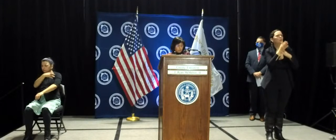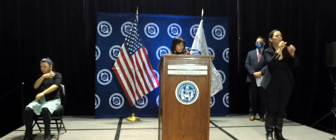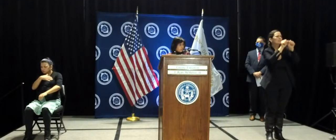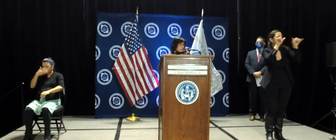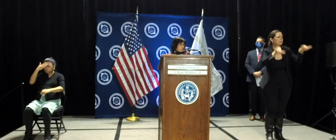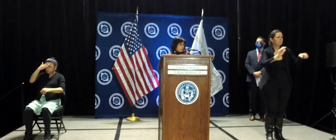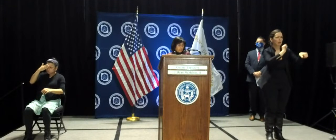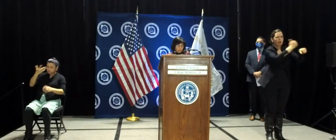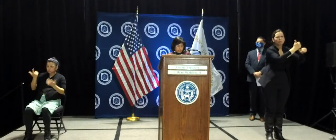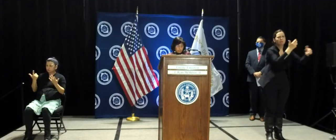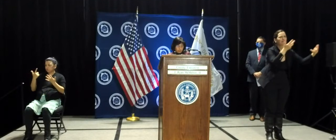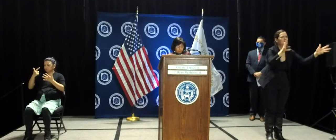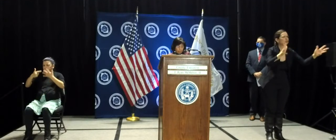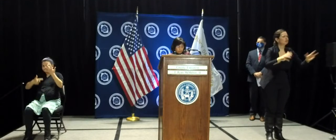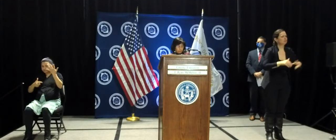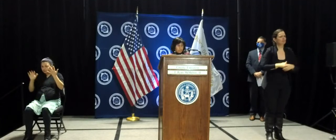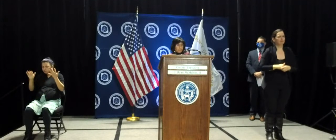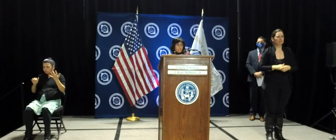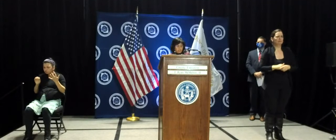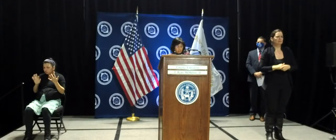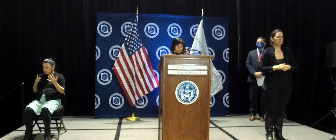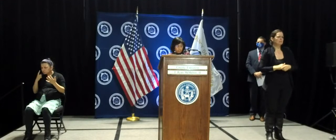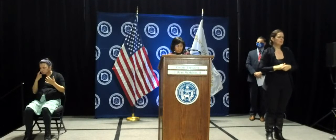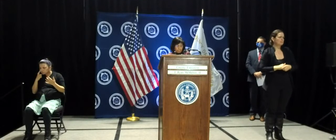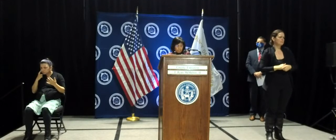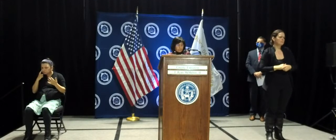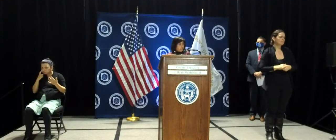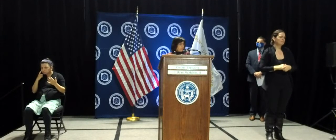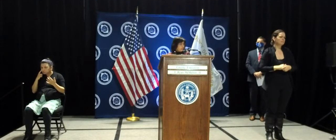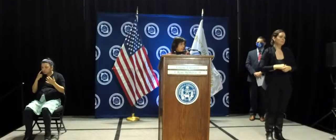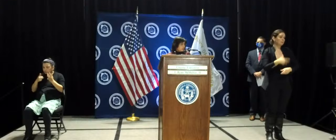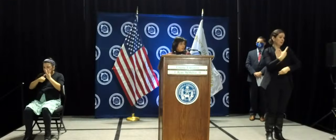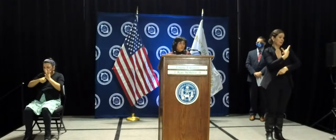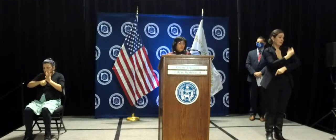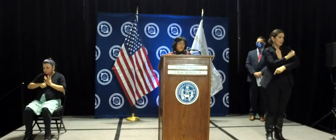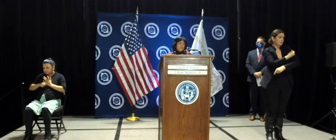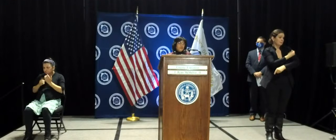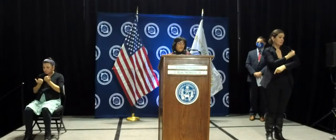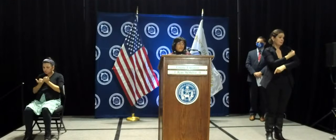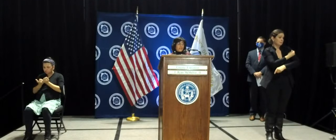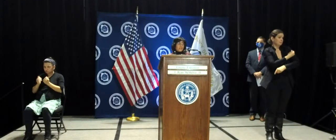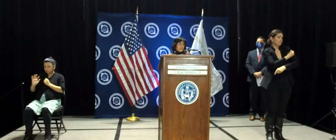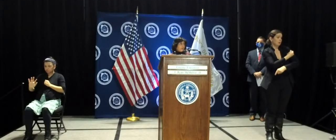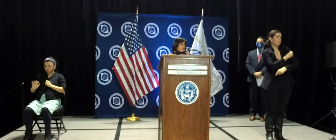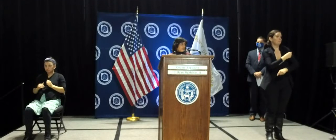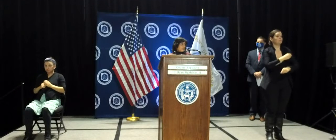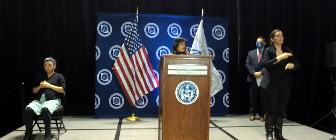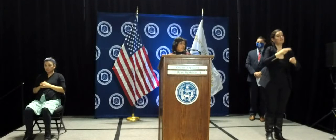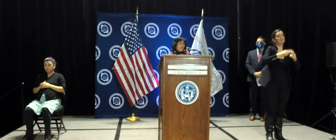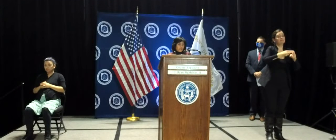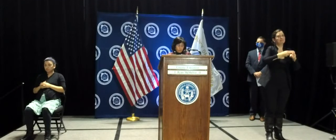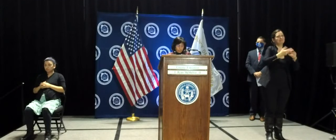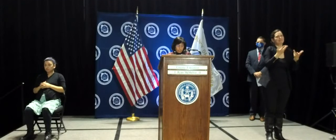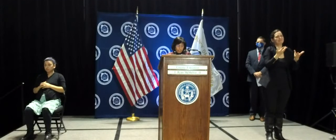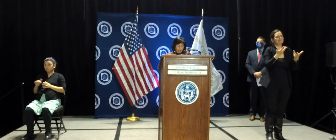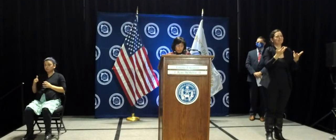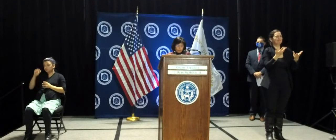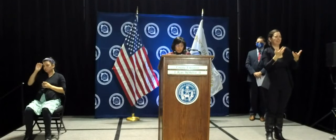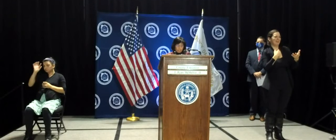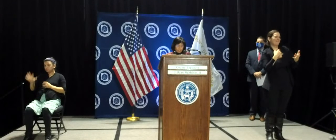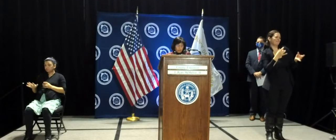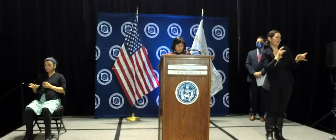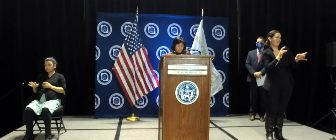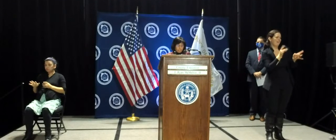Vaccine Adverse Reaction Registry, and they are going to be, I think, in a process of unveiling an